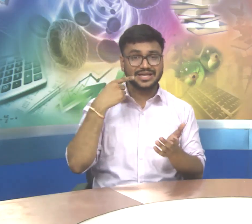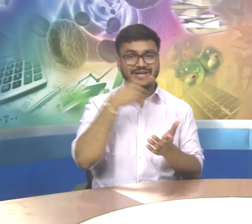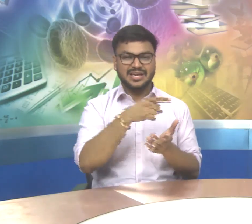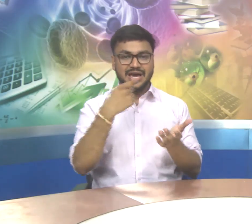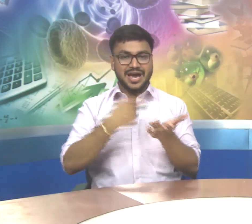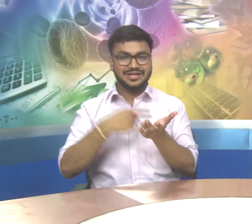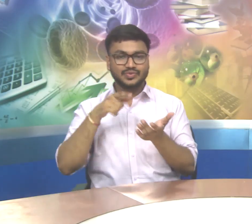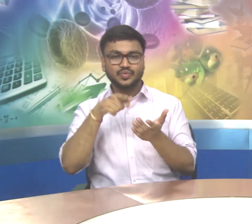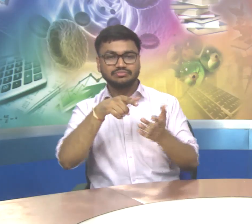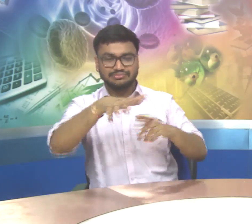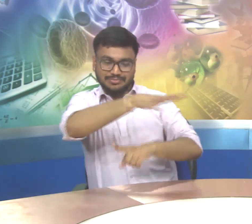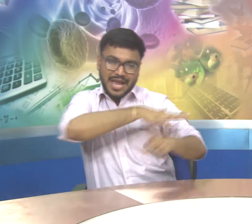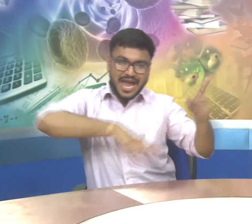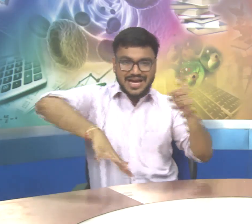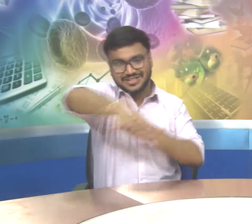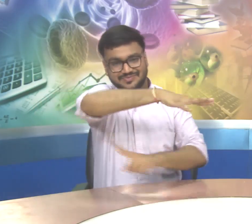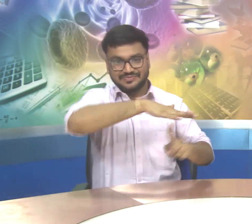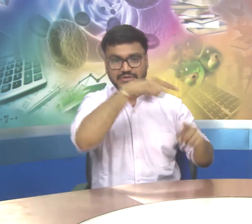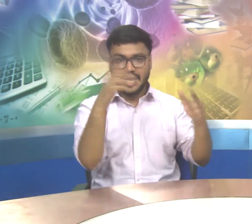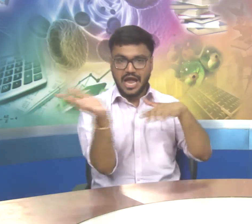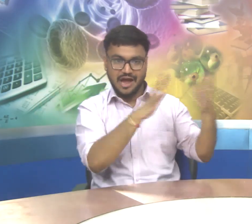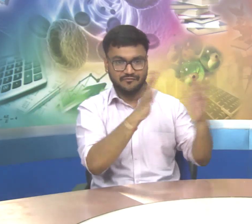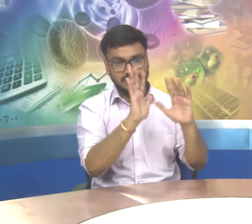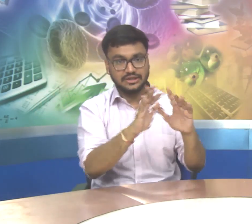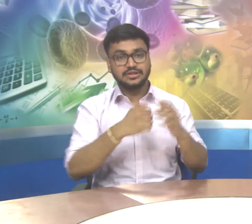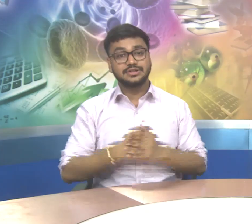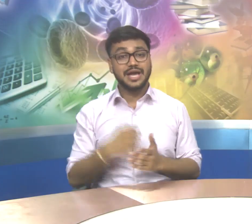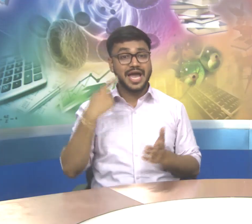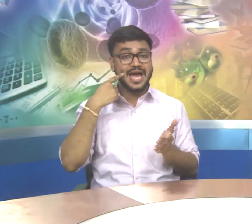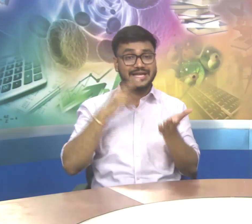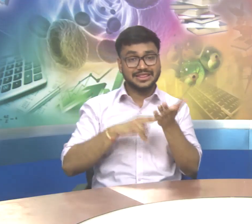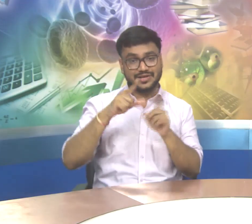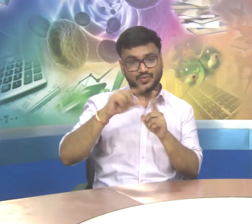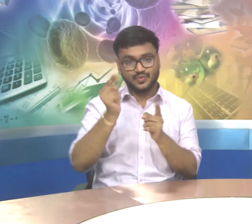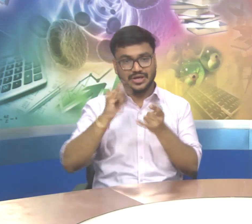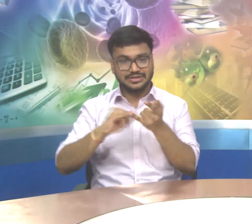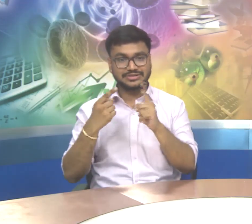Water is required for irrigation of agriculture crops